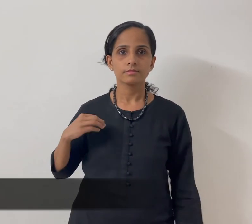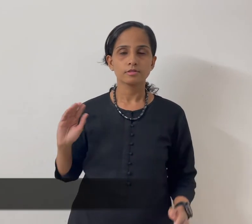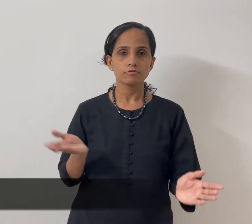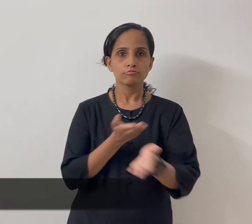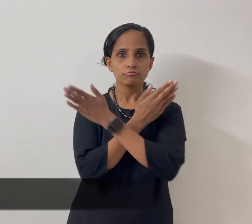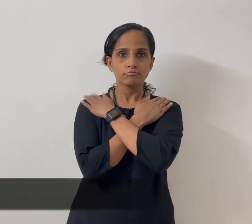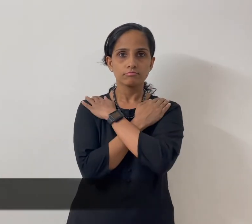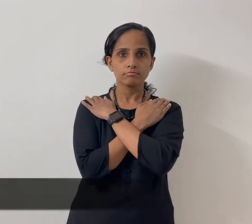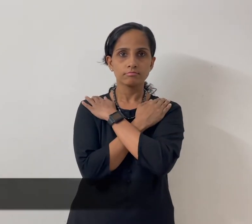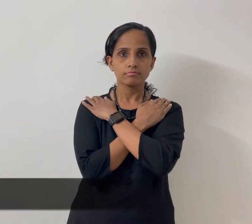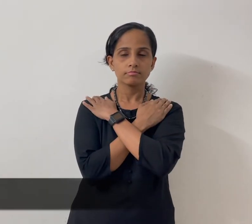Shawl.